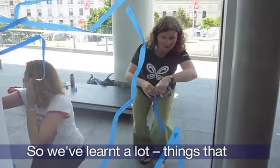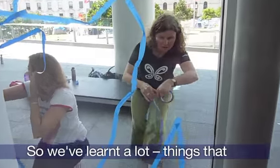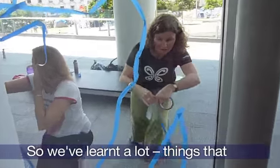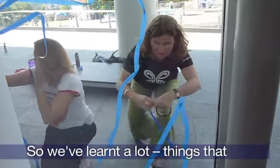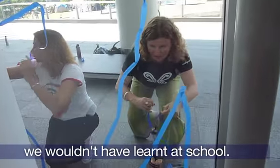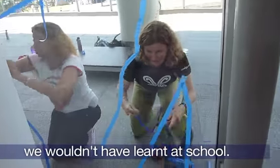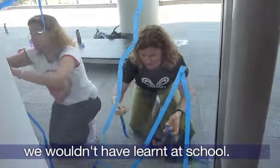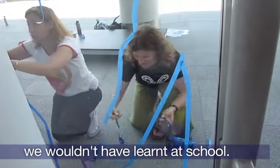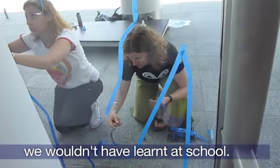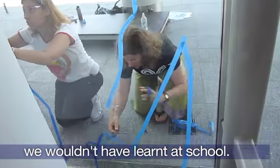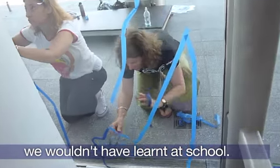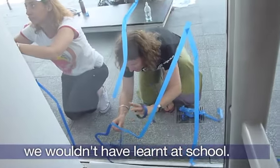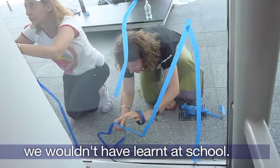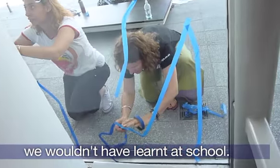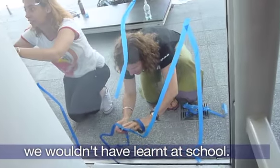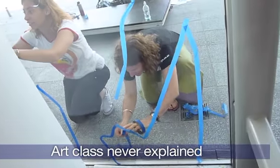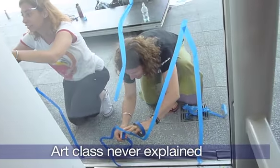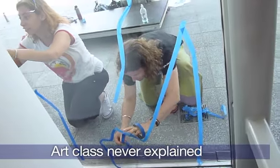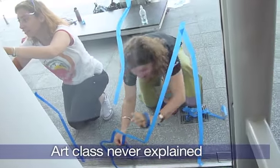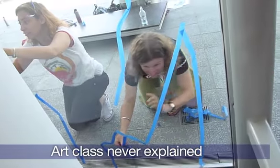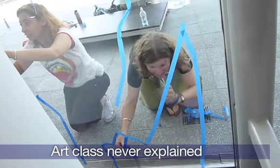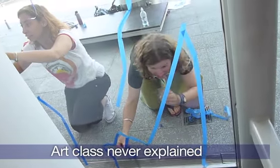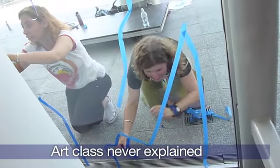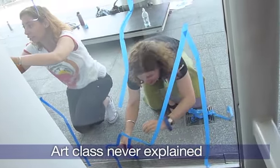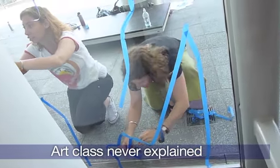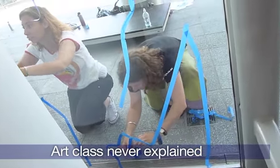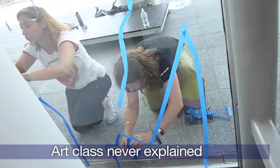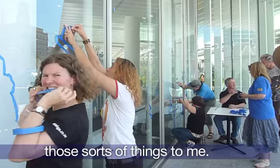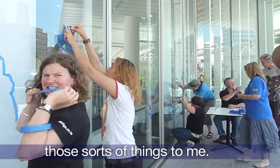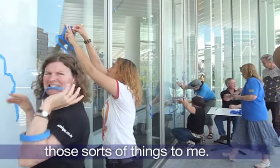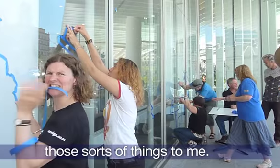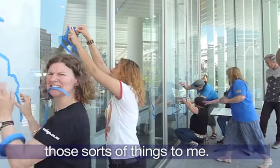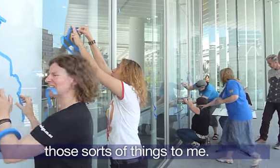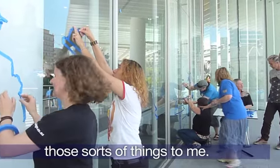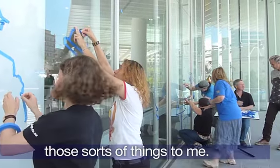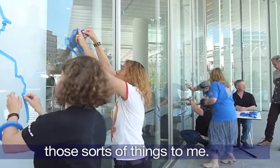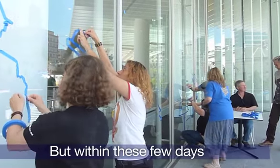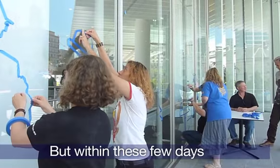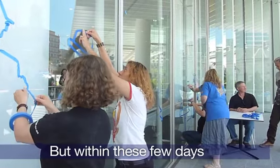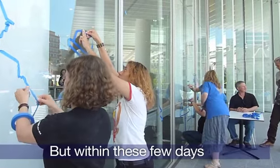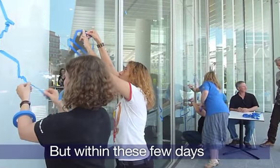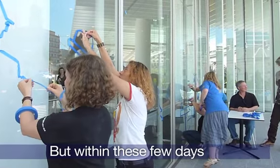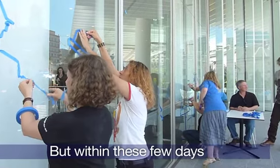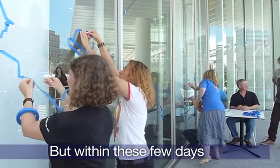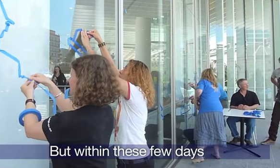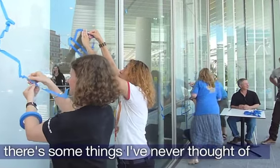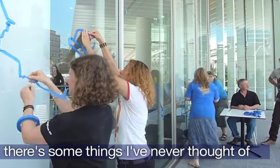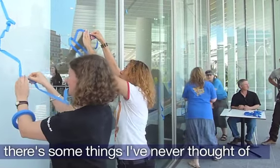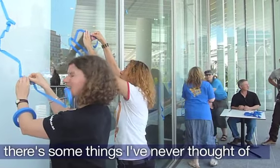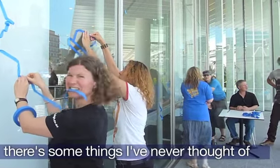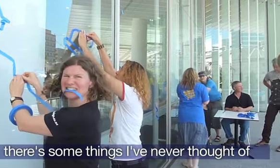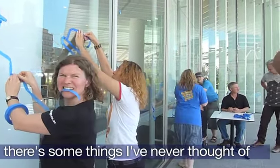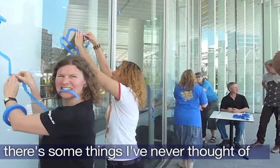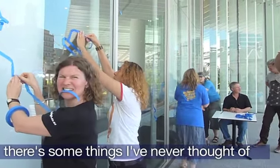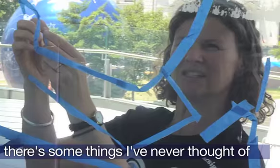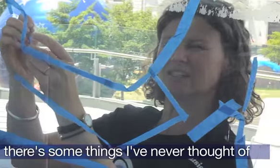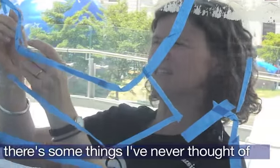lot, things that we wouldn't have learnt at school in art class, never explained any of those sorts of things to me, but within these few days there's some things I'd never thought of, so it's